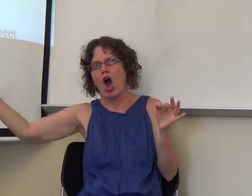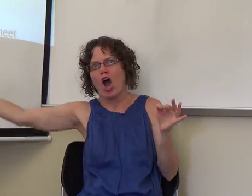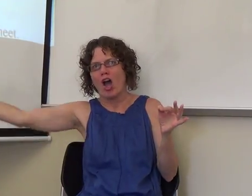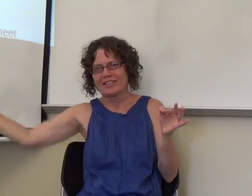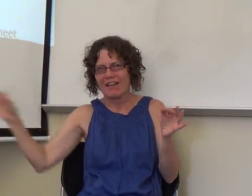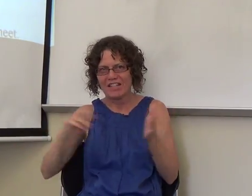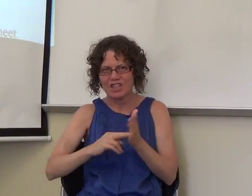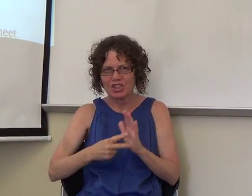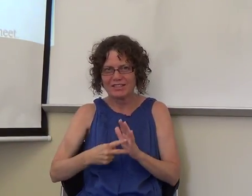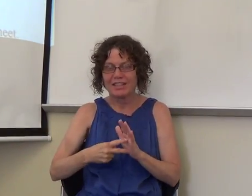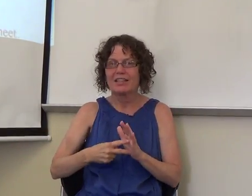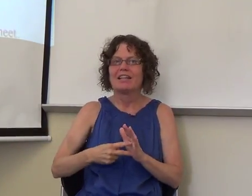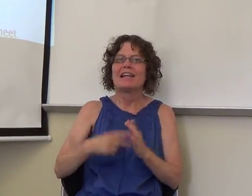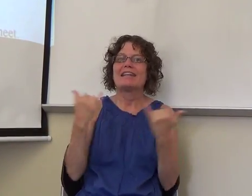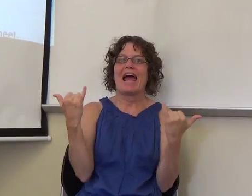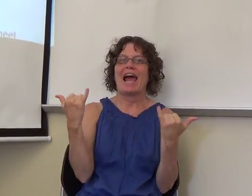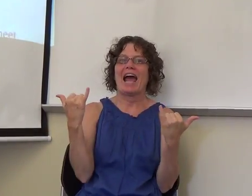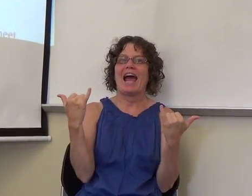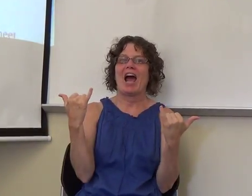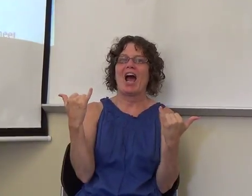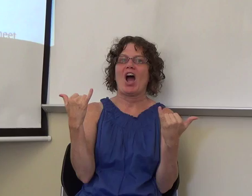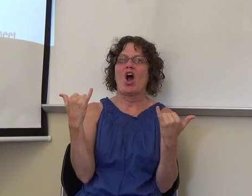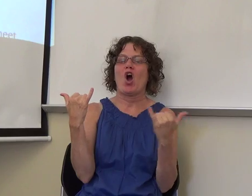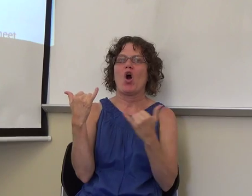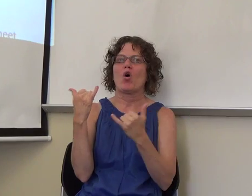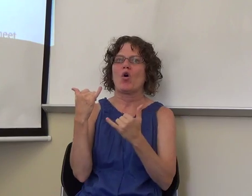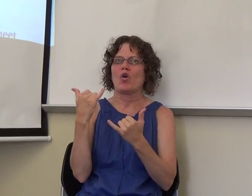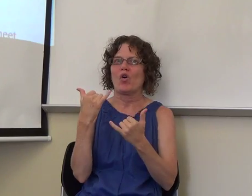tricky one, because a lot of people wrote this down.